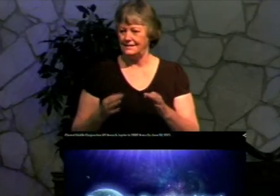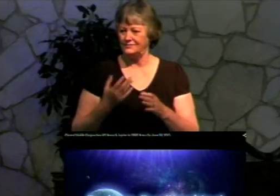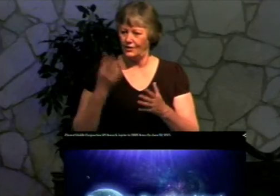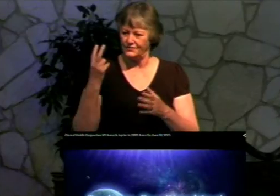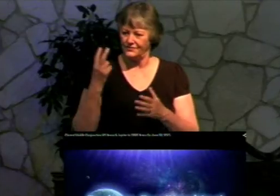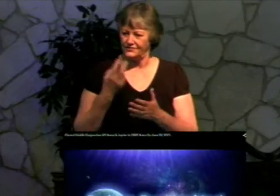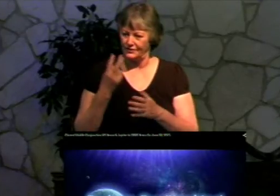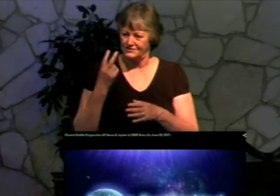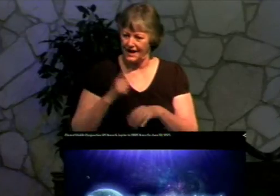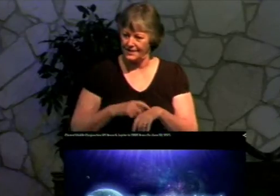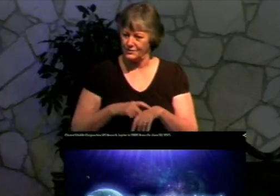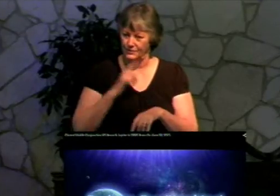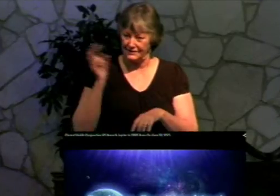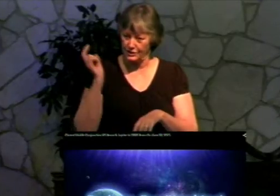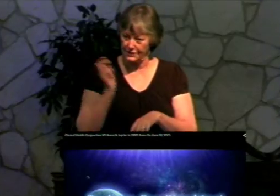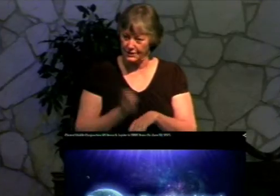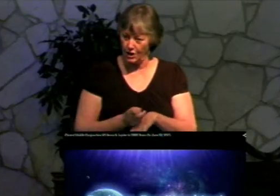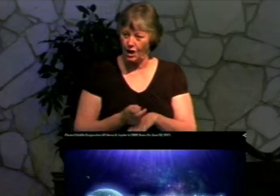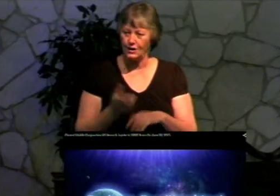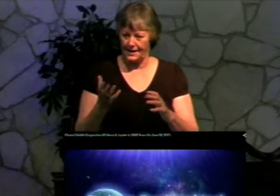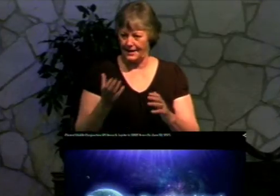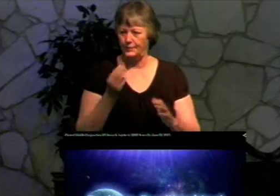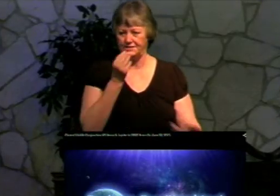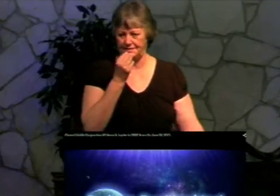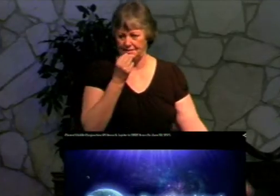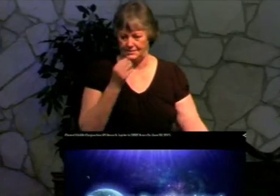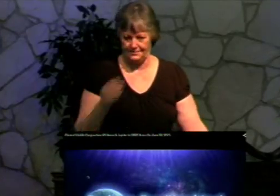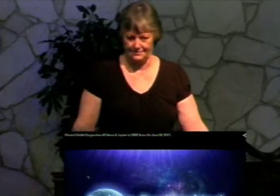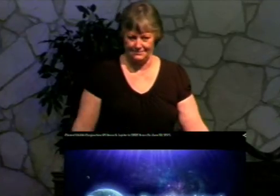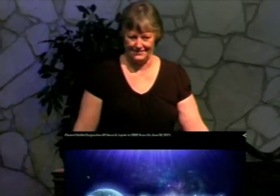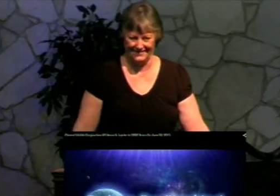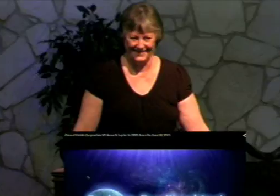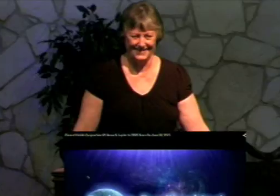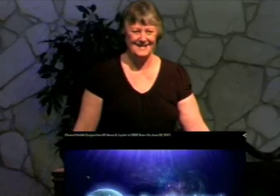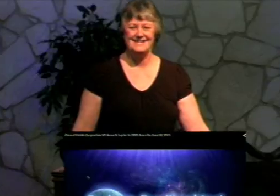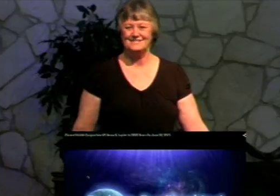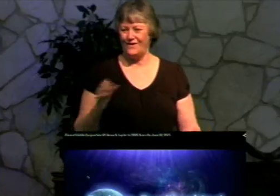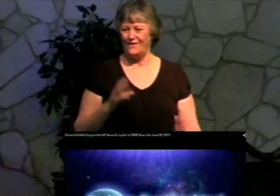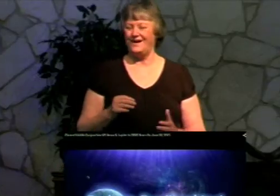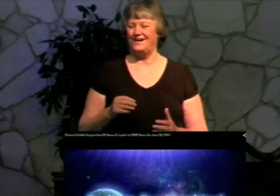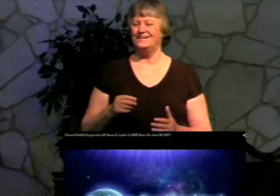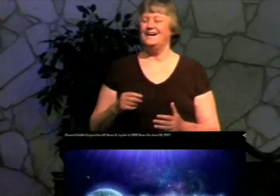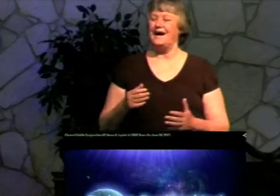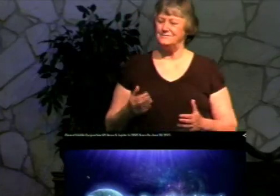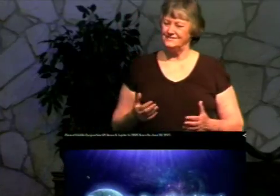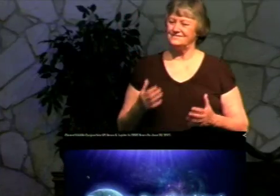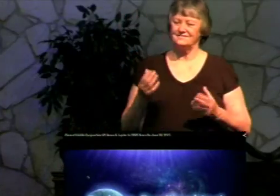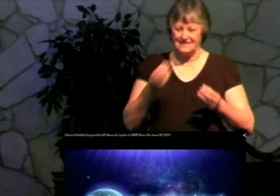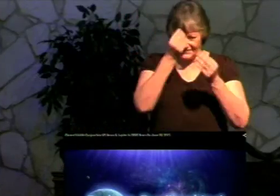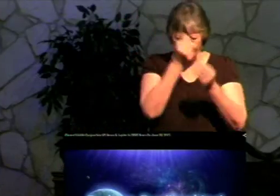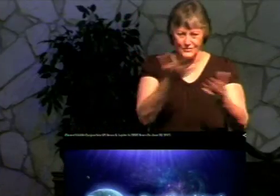if times are really going to get hard, I want to eat. So I'm just giving you